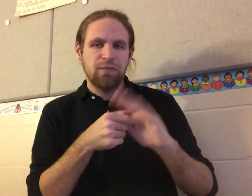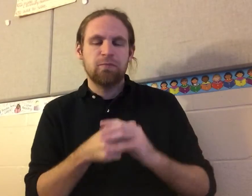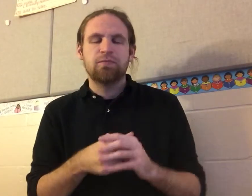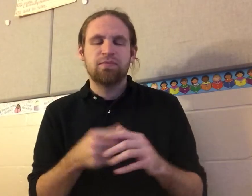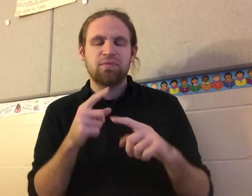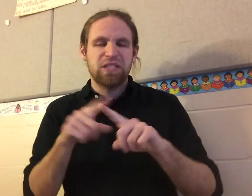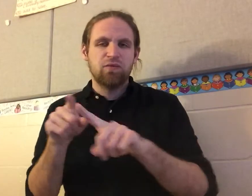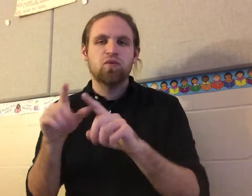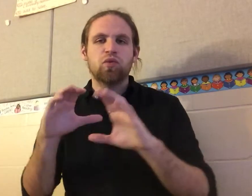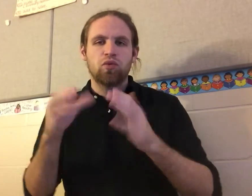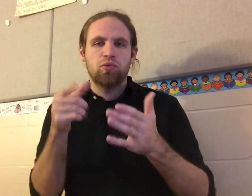know.